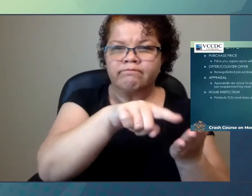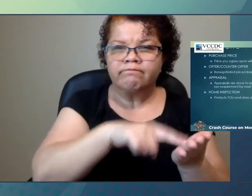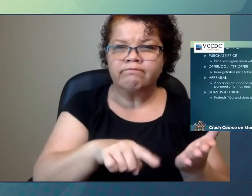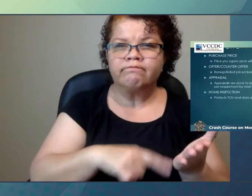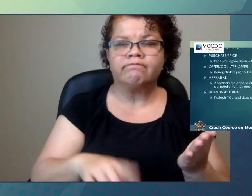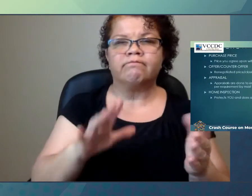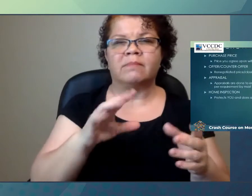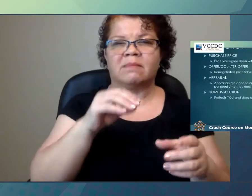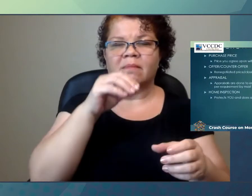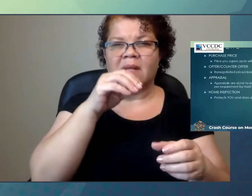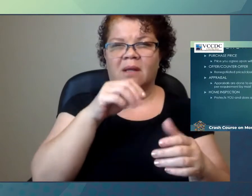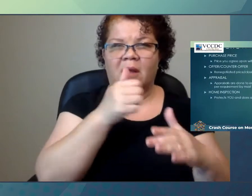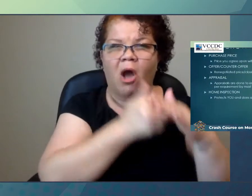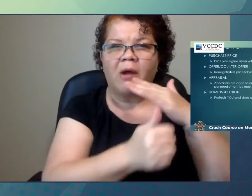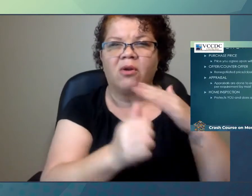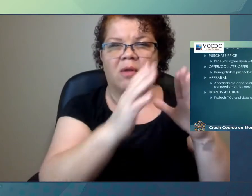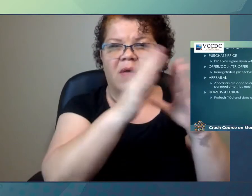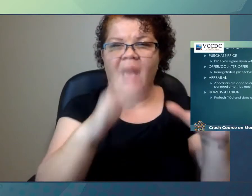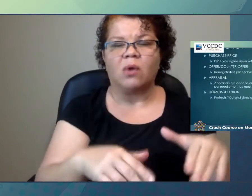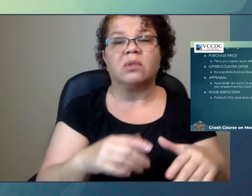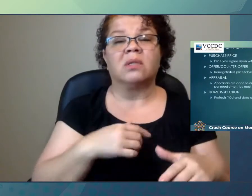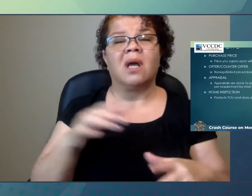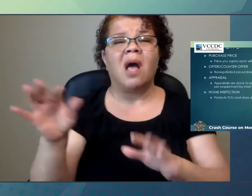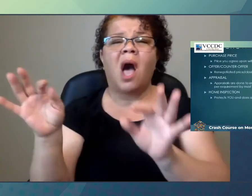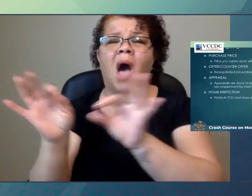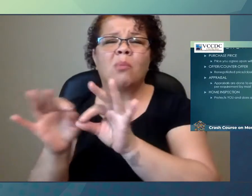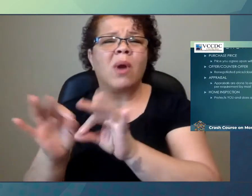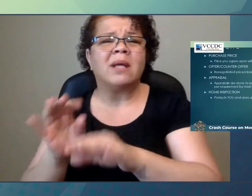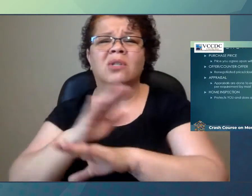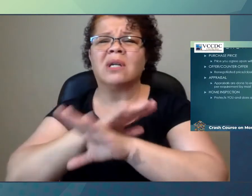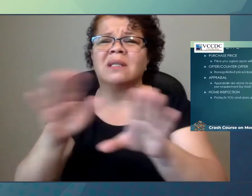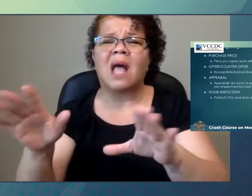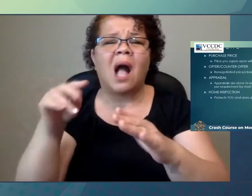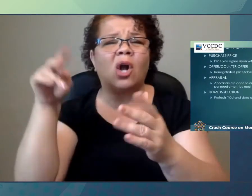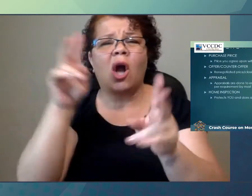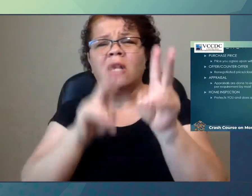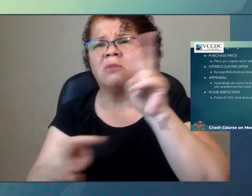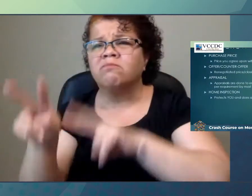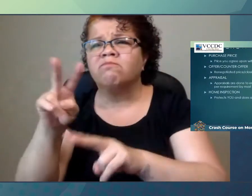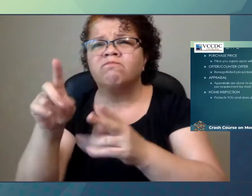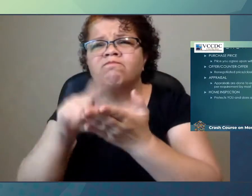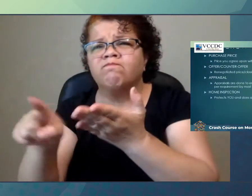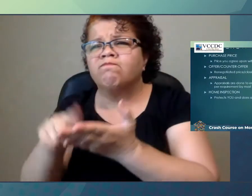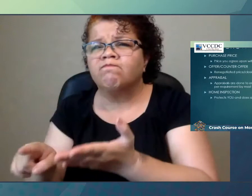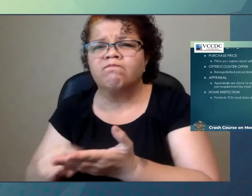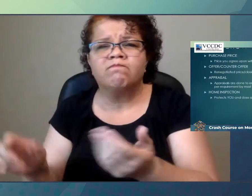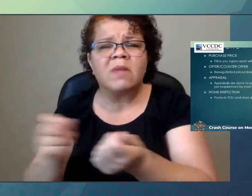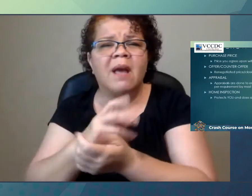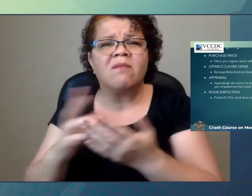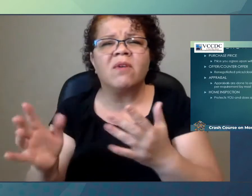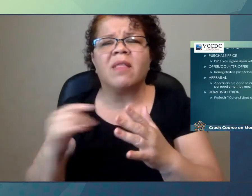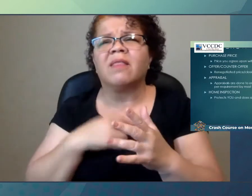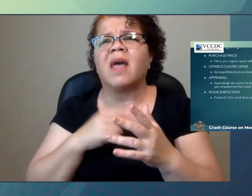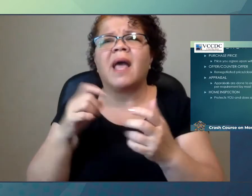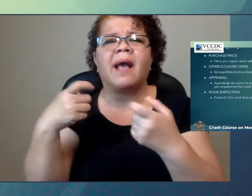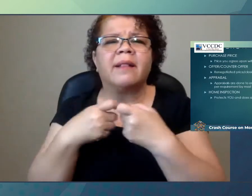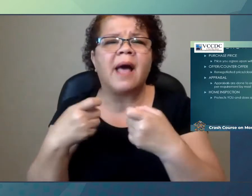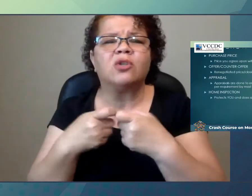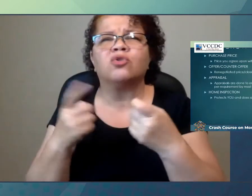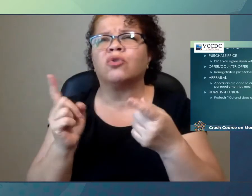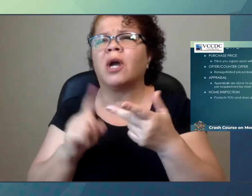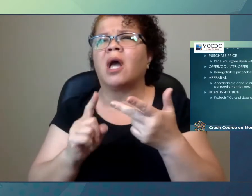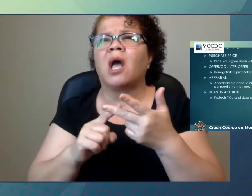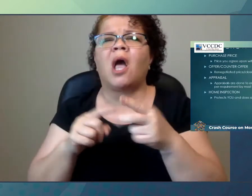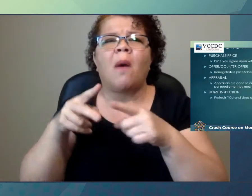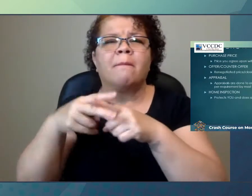property. So an appraiser is not going to go deep into your property and look at maybe all the electrical or all the